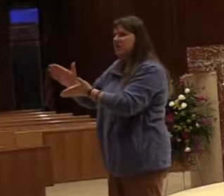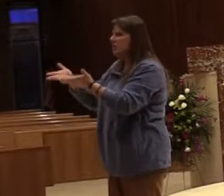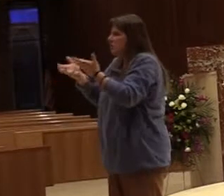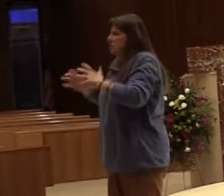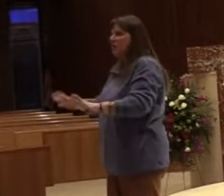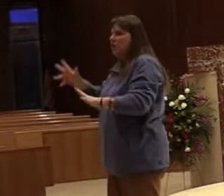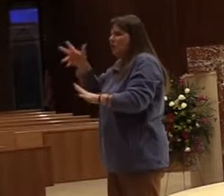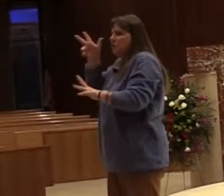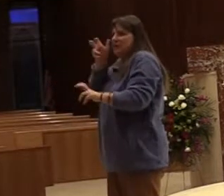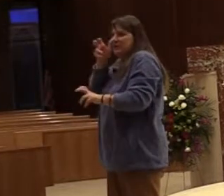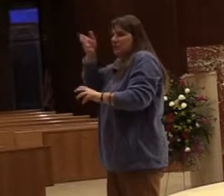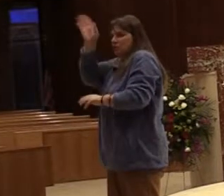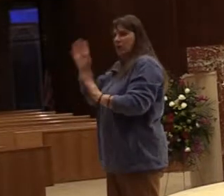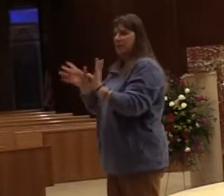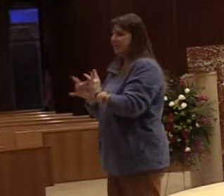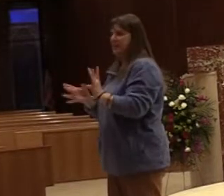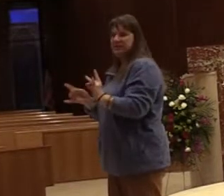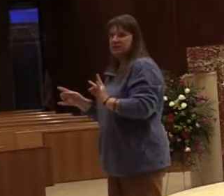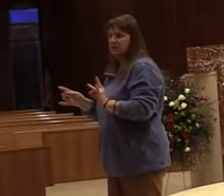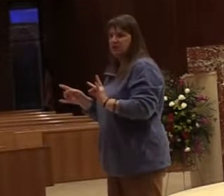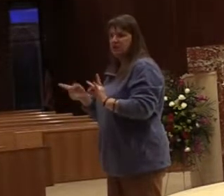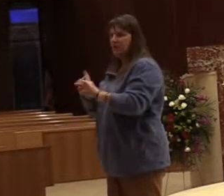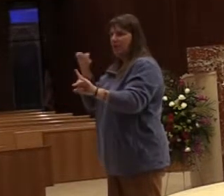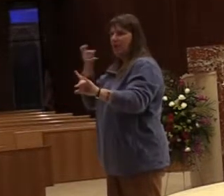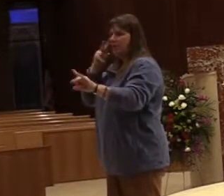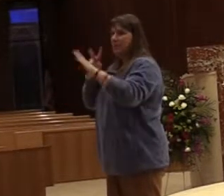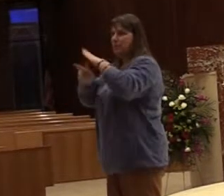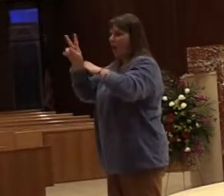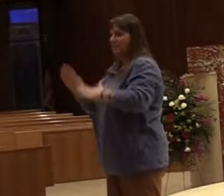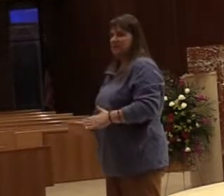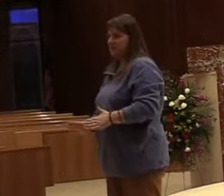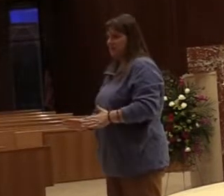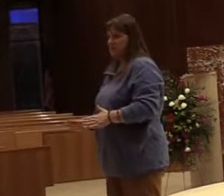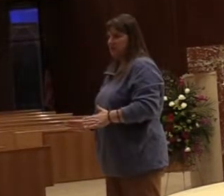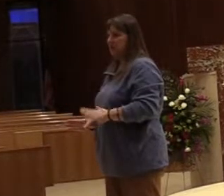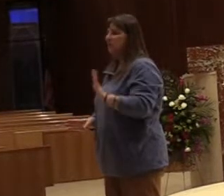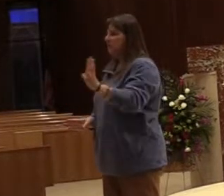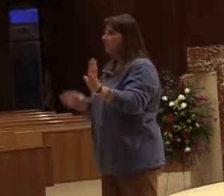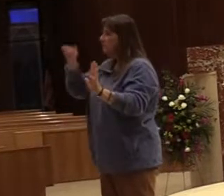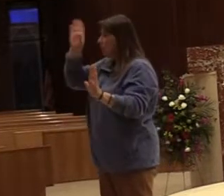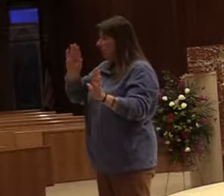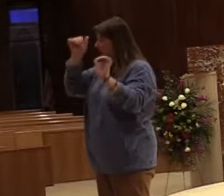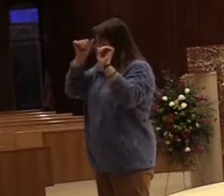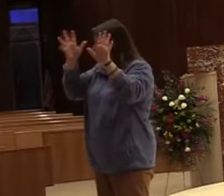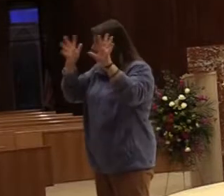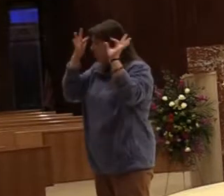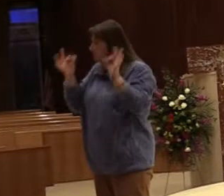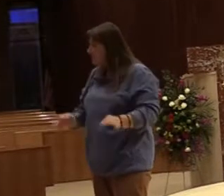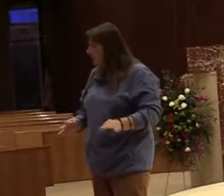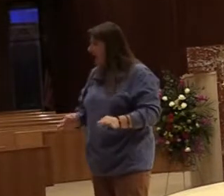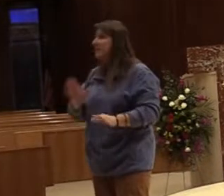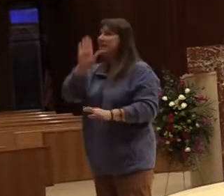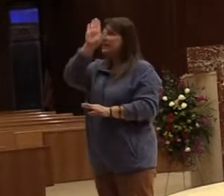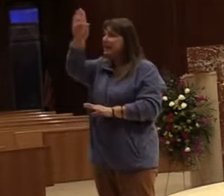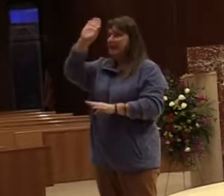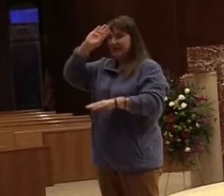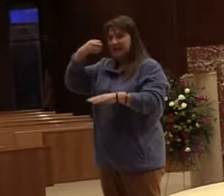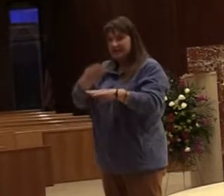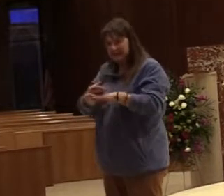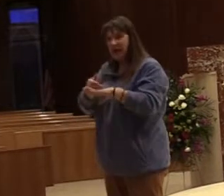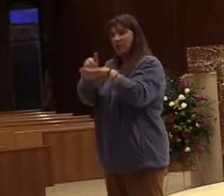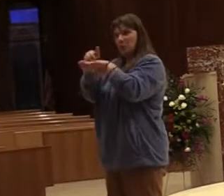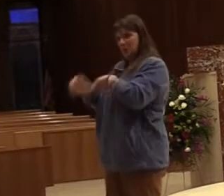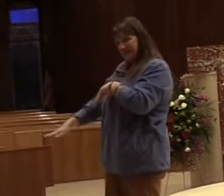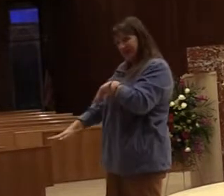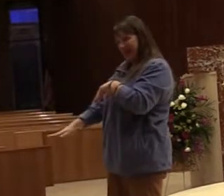the message that God is trying to give them. And so he sent his own son into the world, knowing full well that we